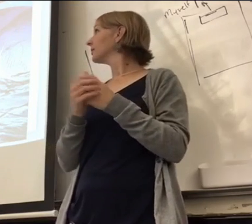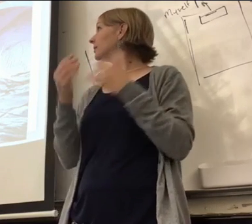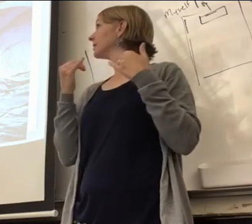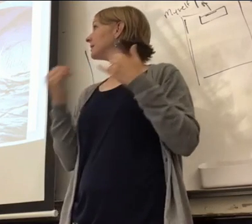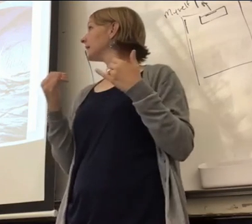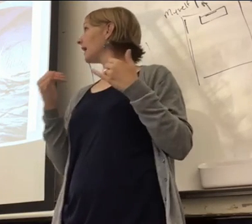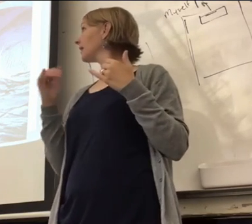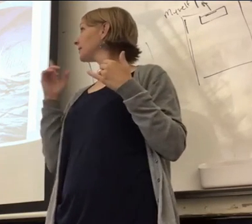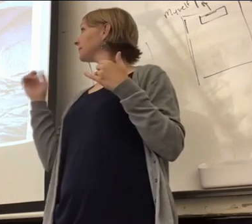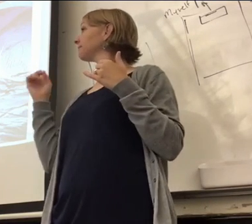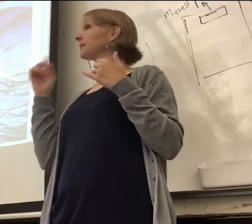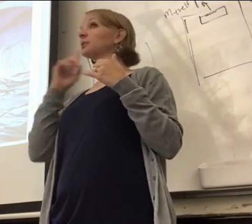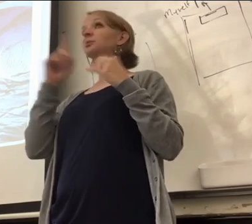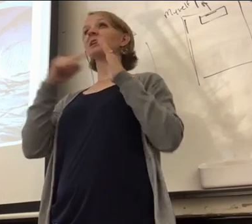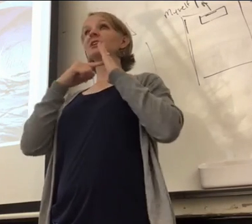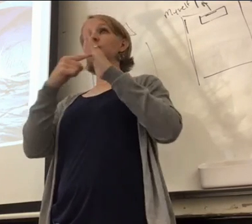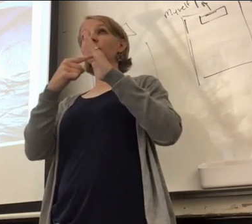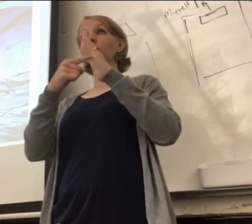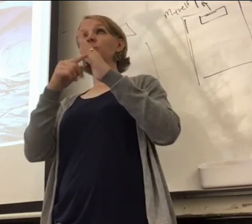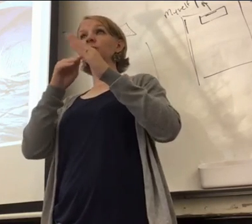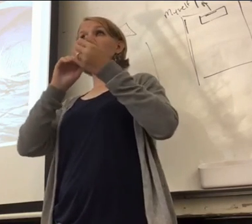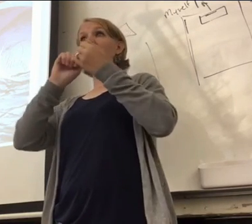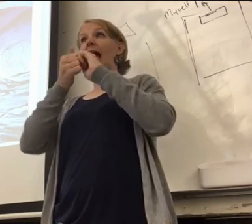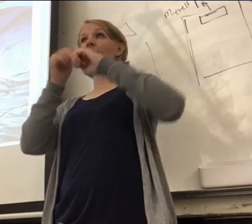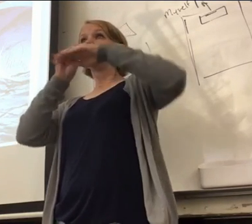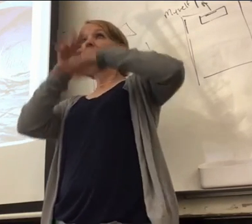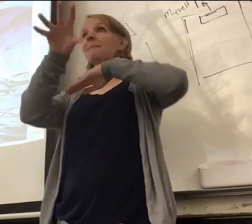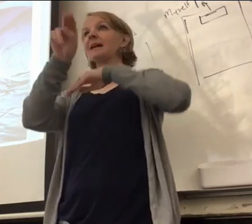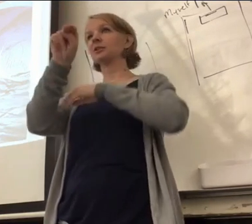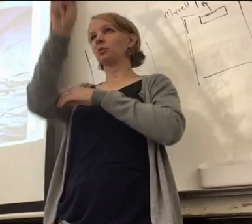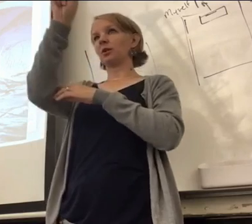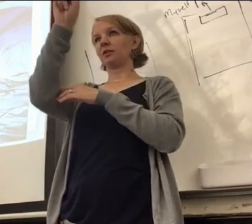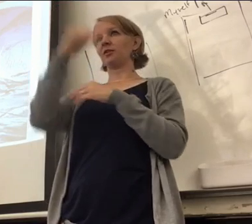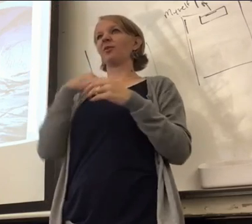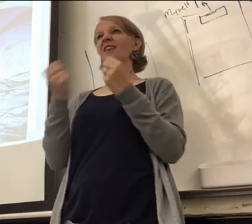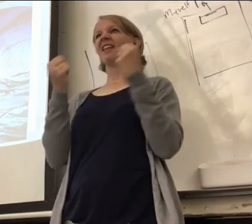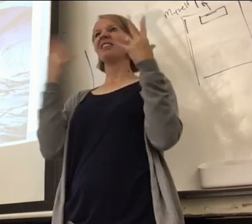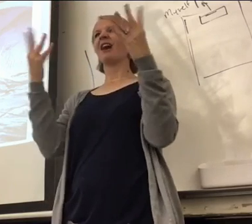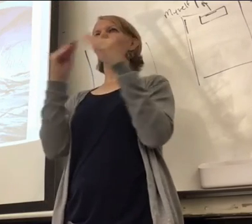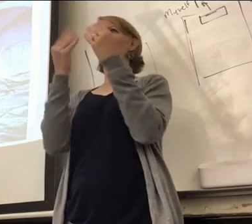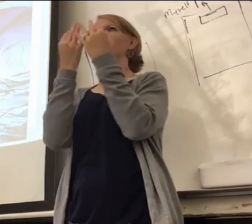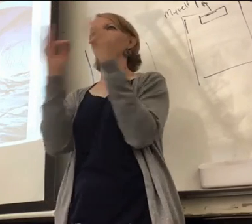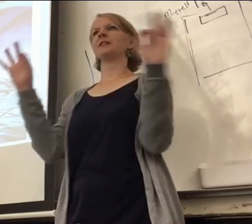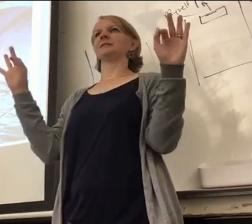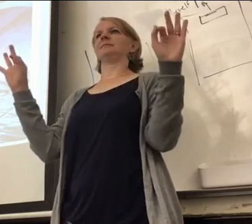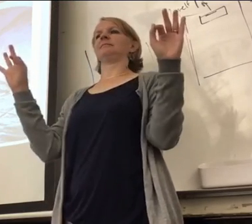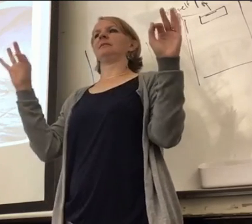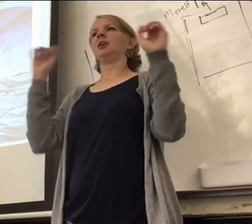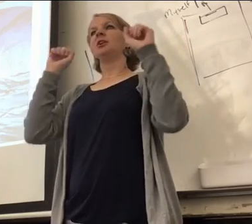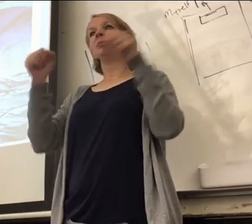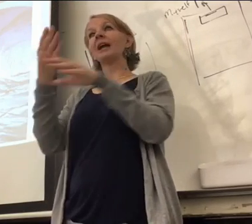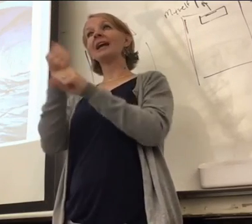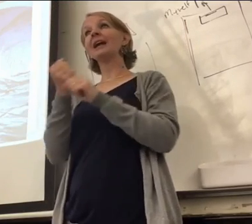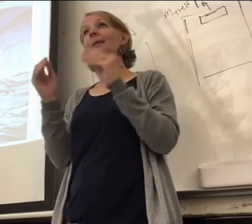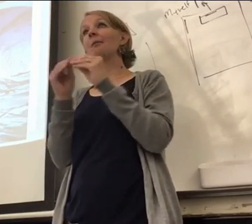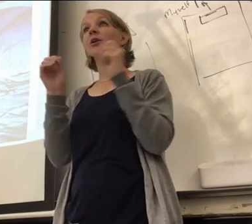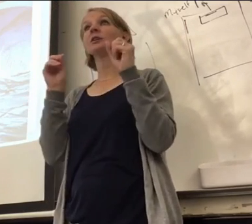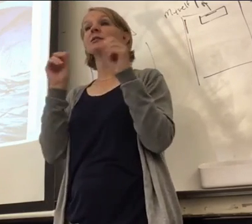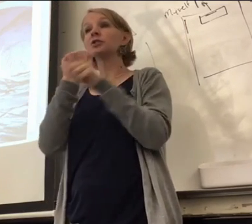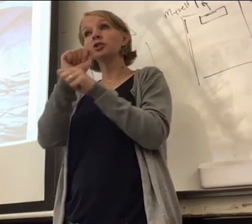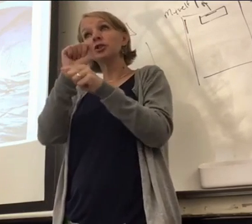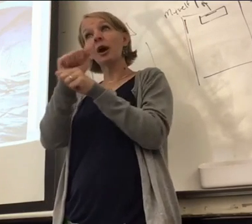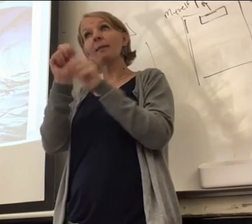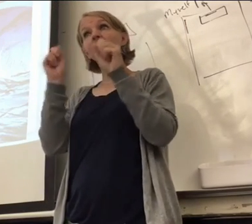is going to really show the impact of the North. You have a ton more freedom in the North. You're able to get more job